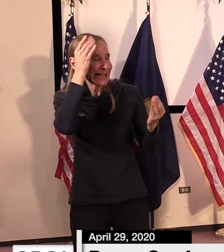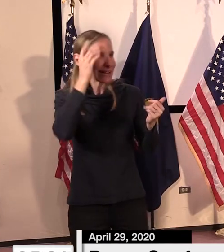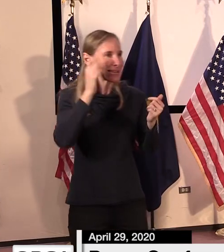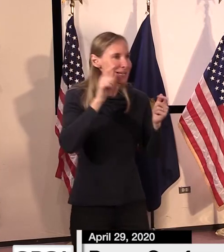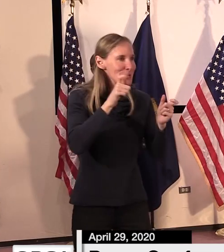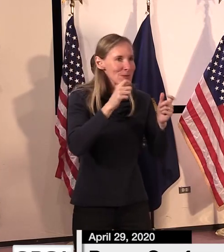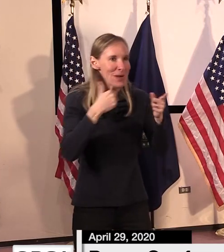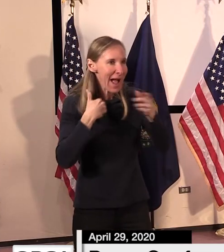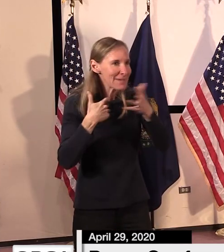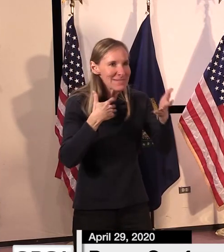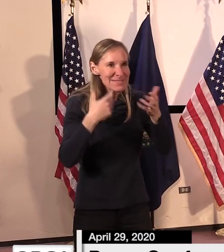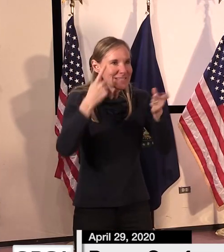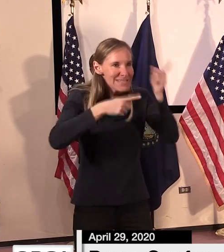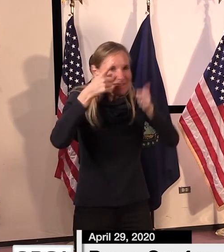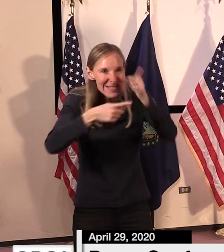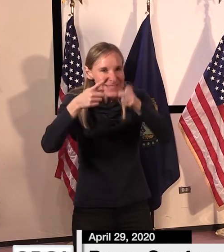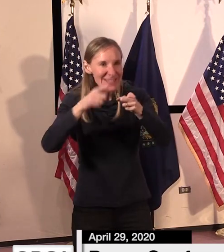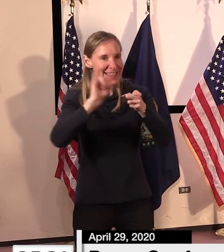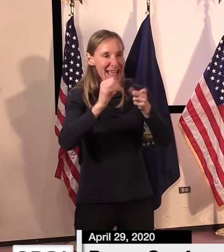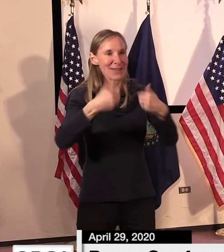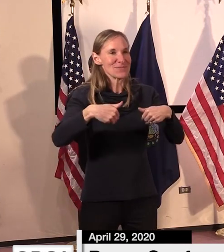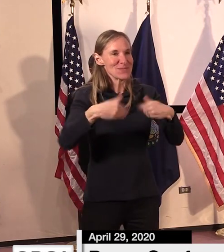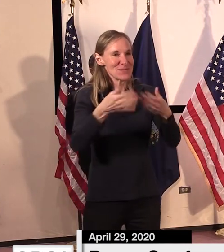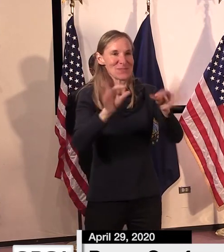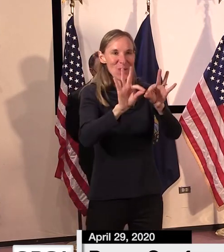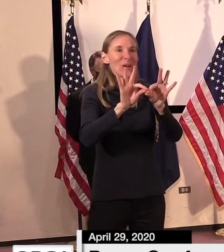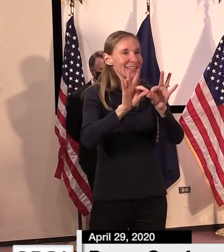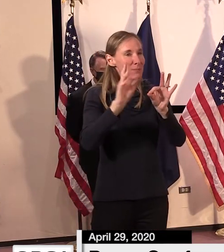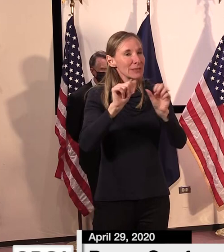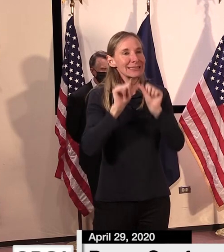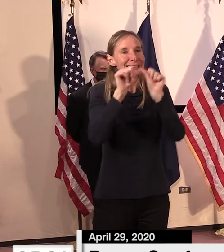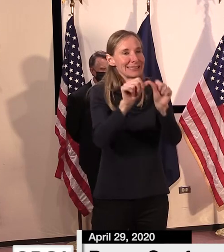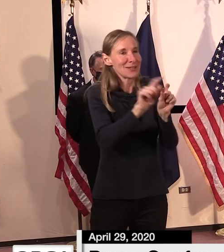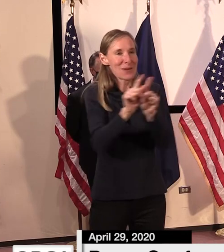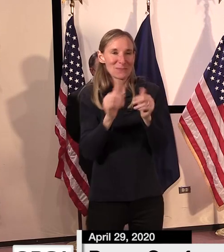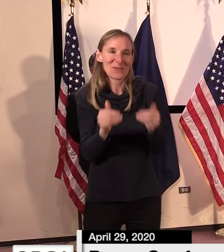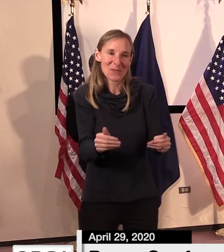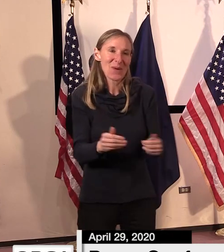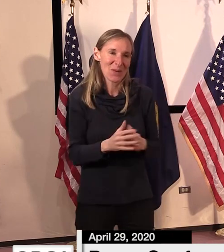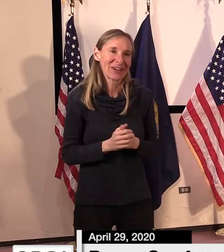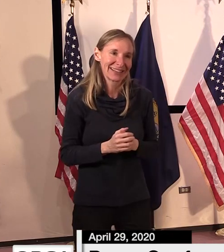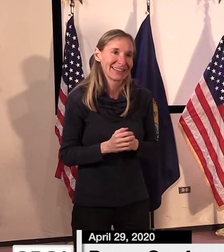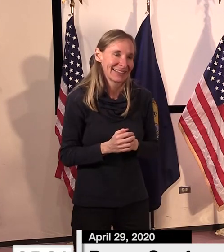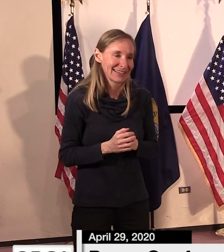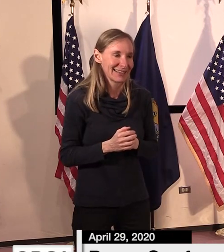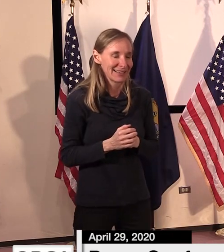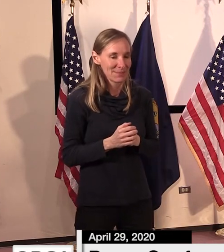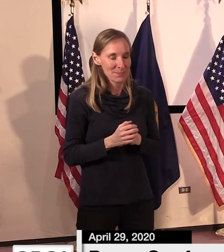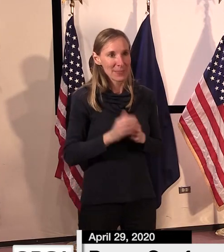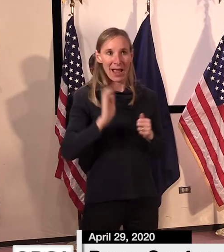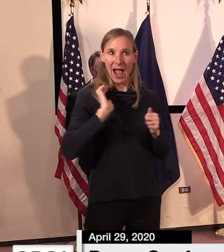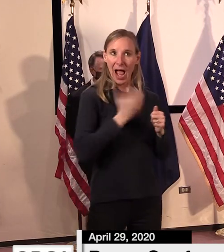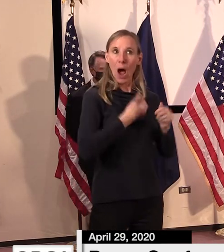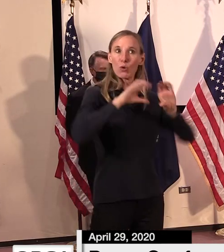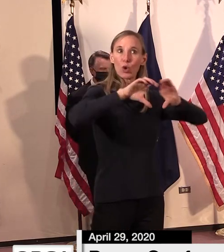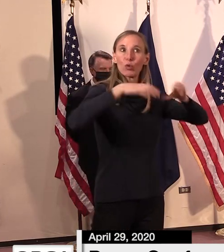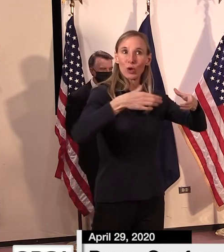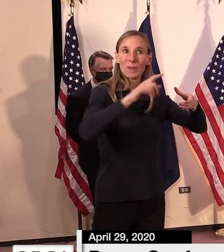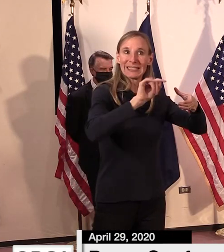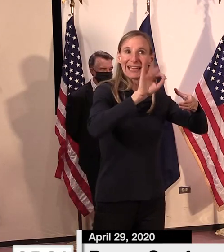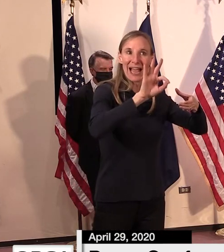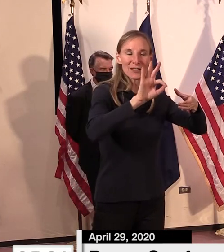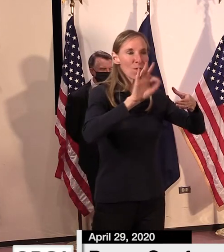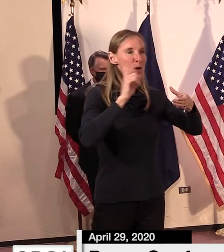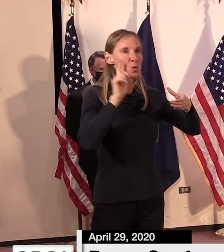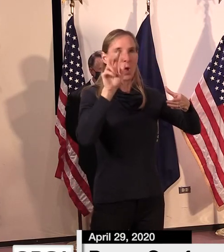this pandemic, and this must continue as we move forward. The task force will evaluate the testing